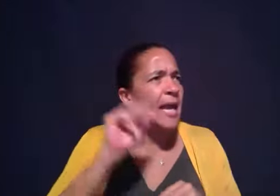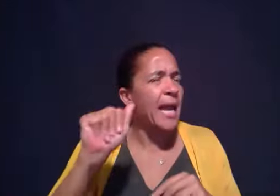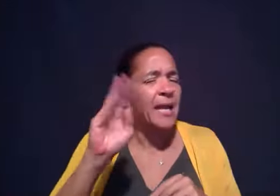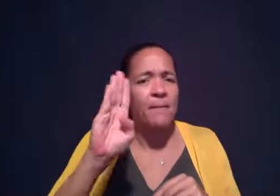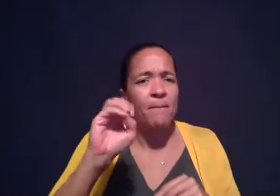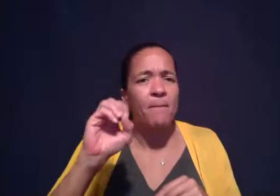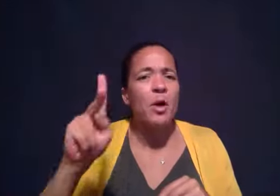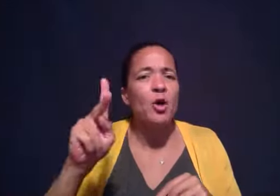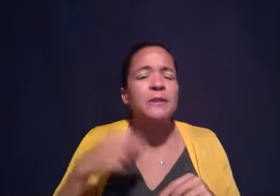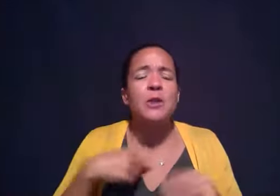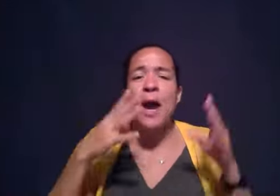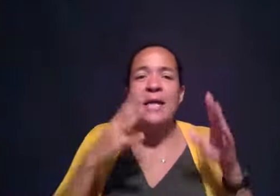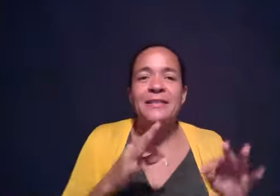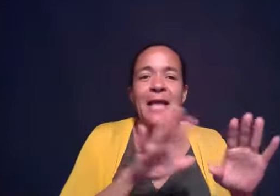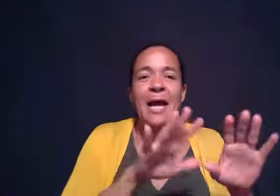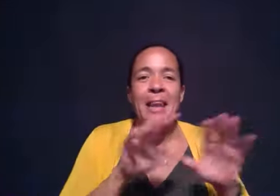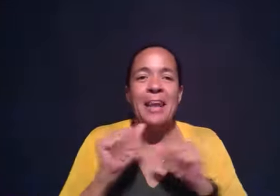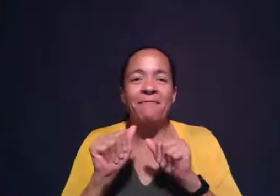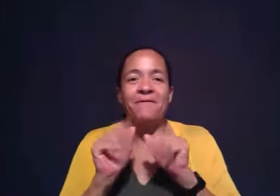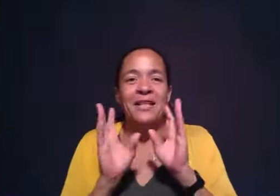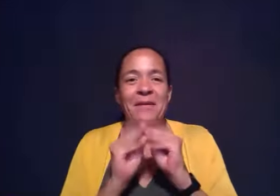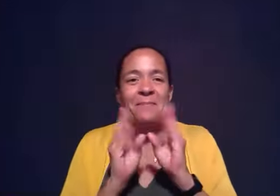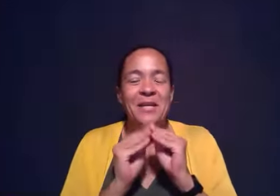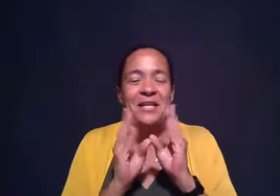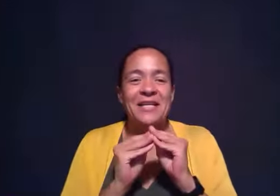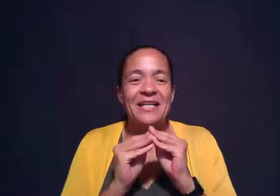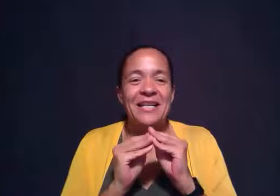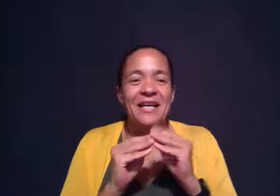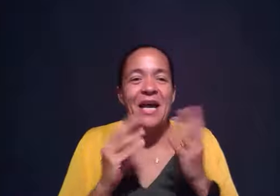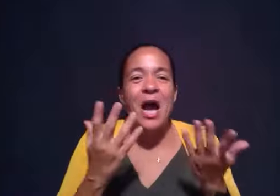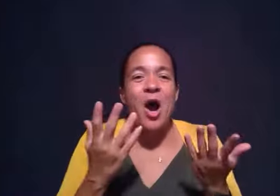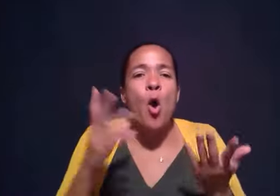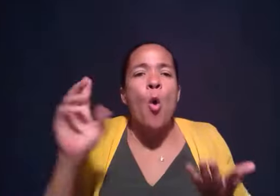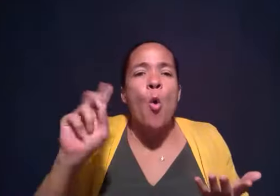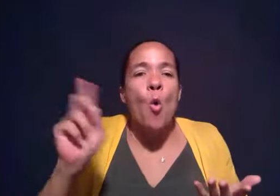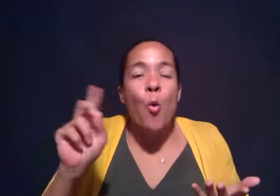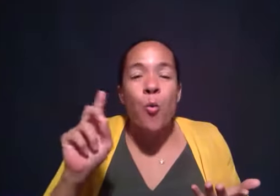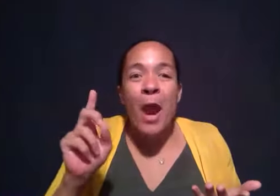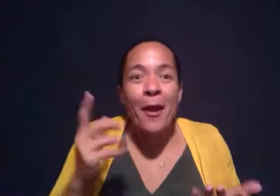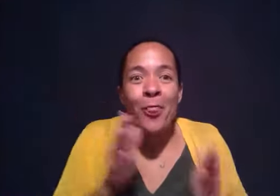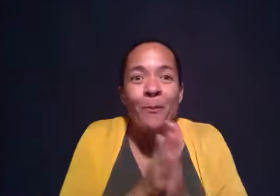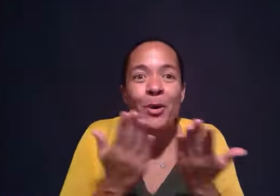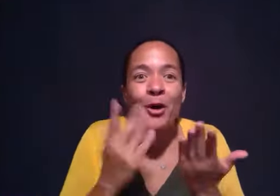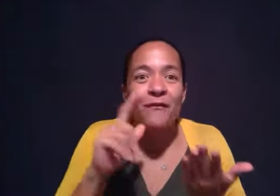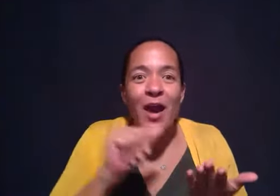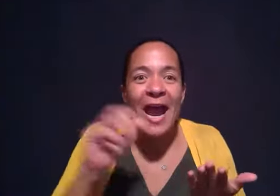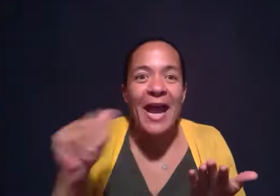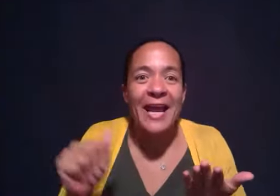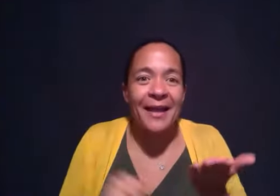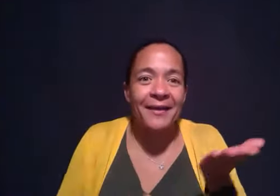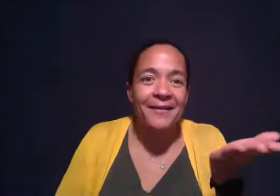the meeting where the AA books live to go on a quest to find a big